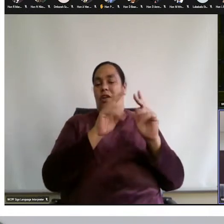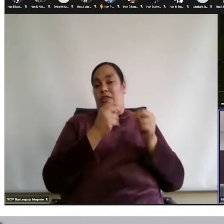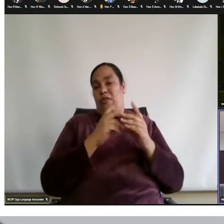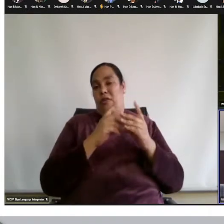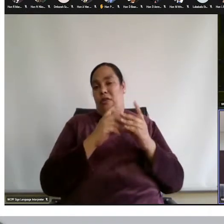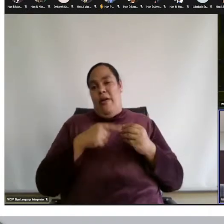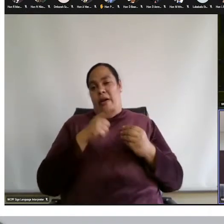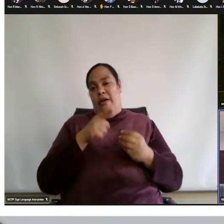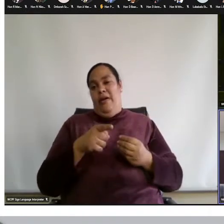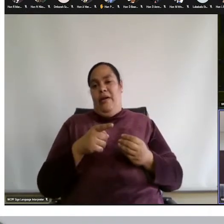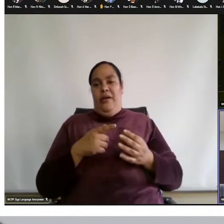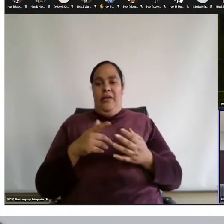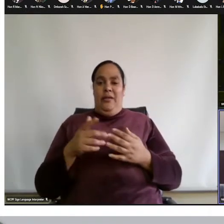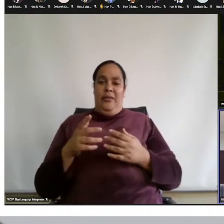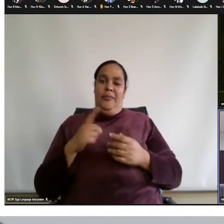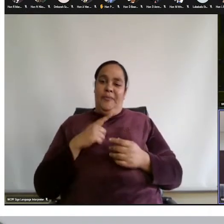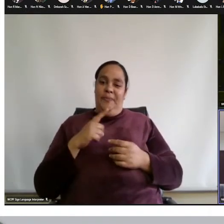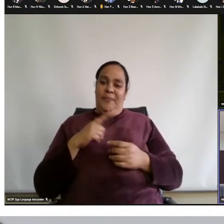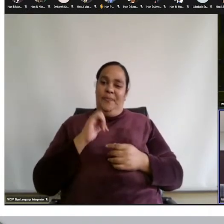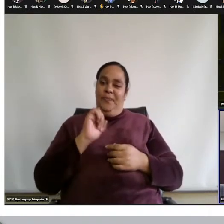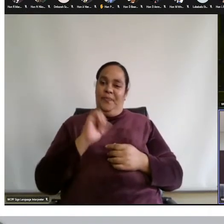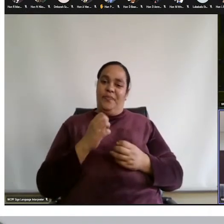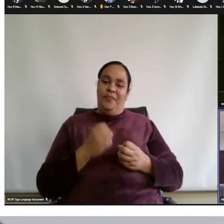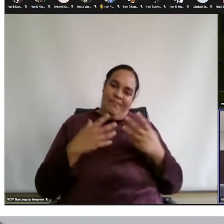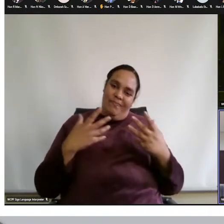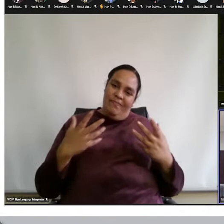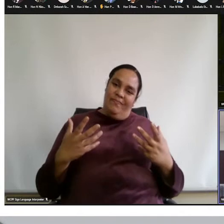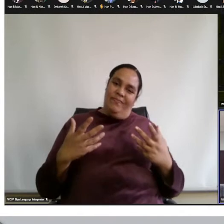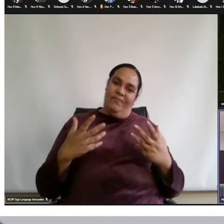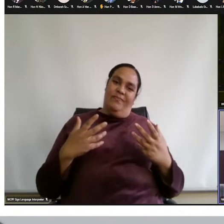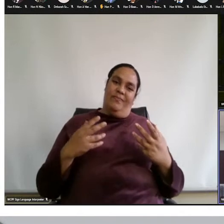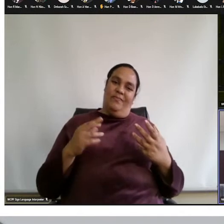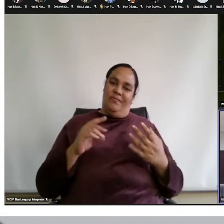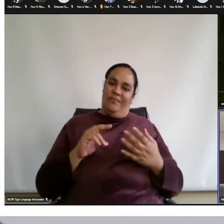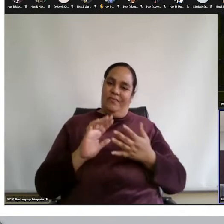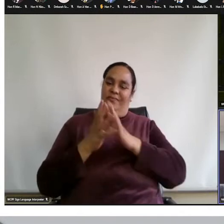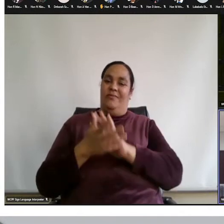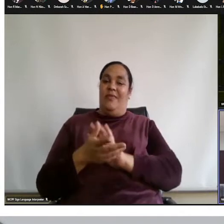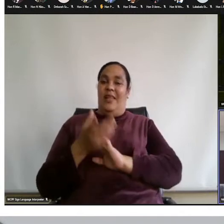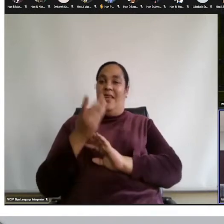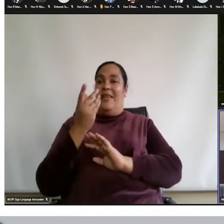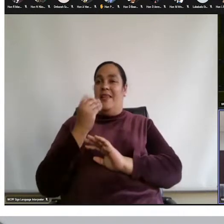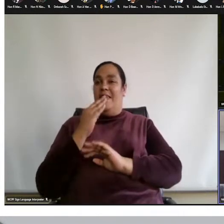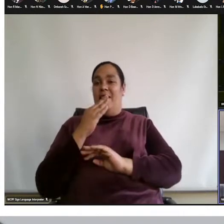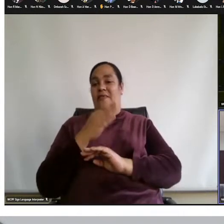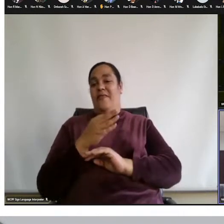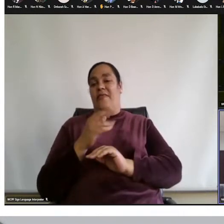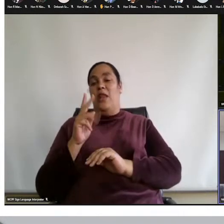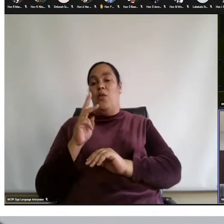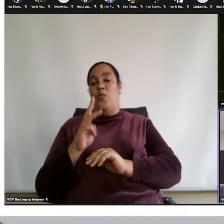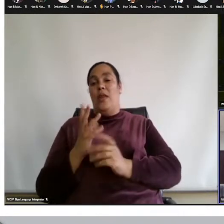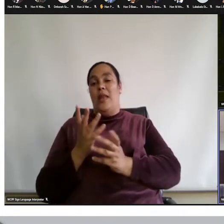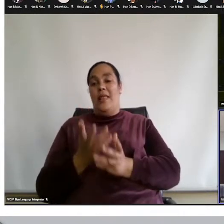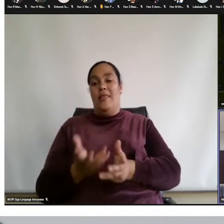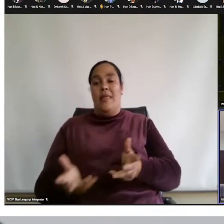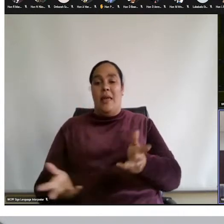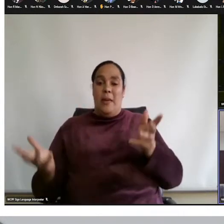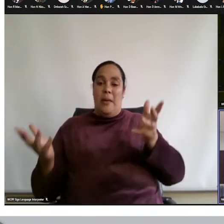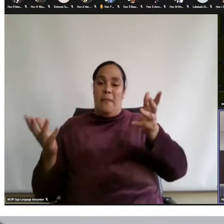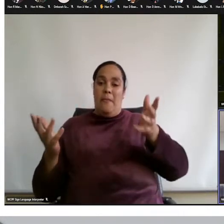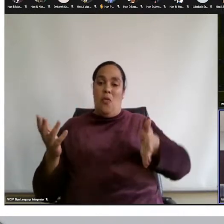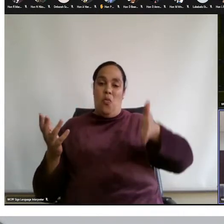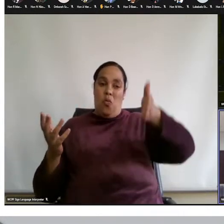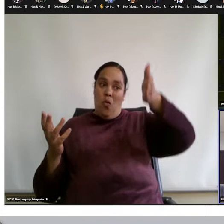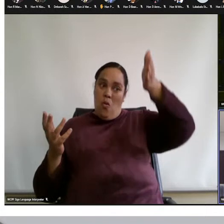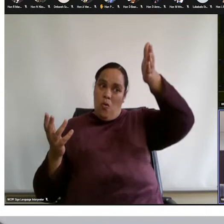this particular regard, because there are massive spin-offs if this Glen William Dam, the wall is raised.